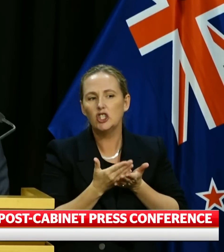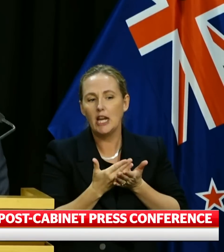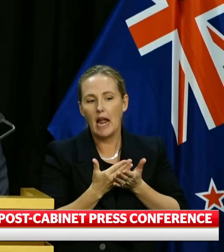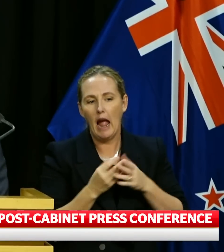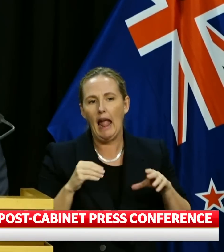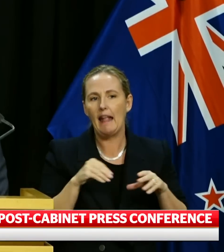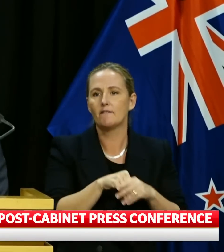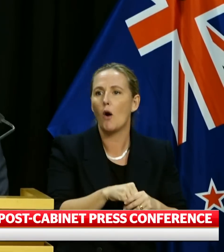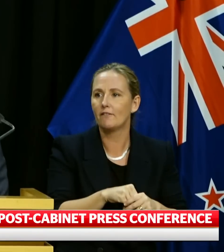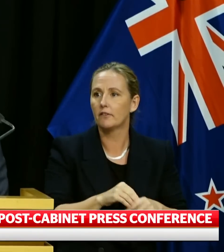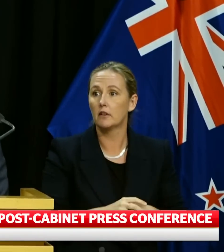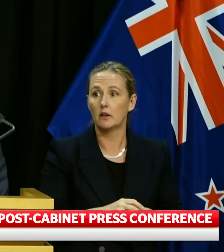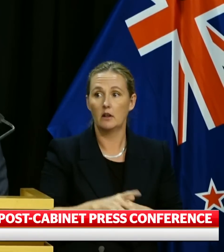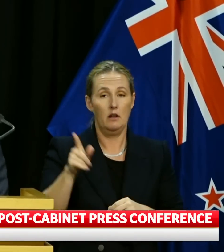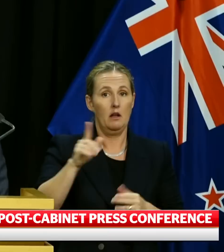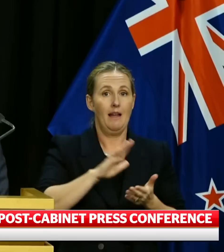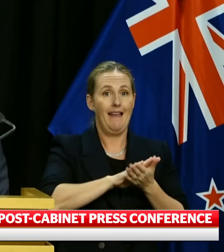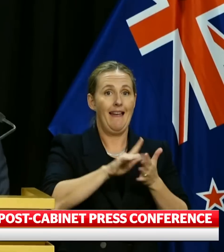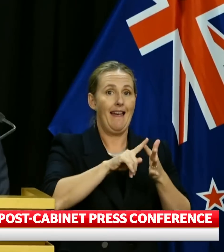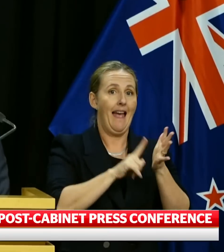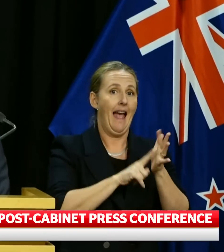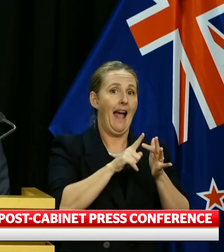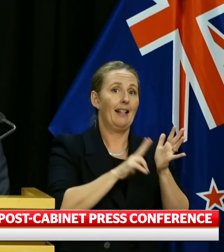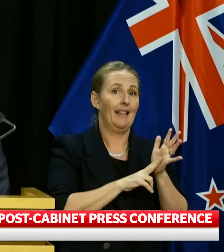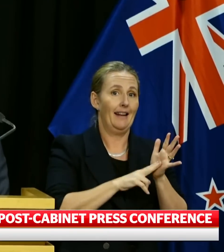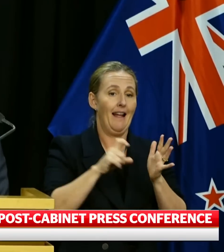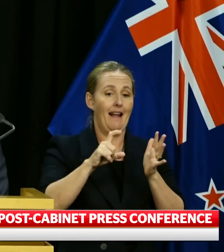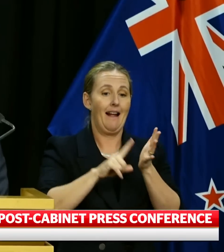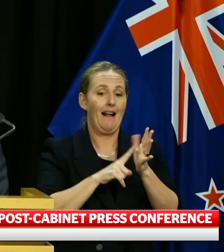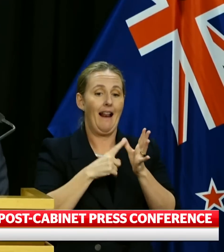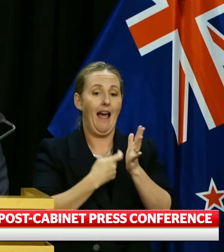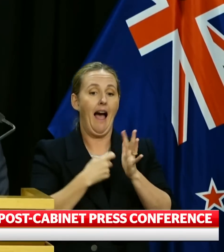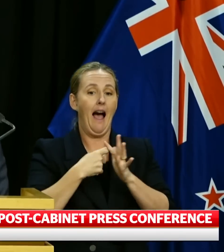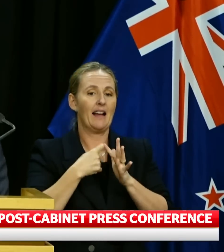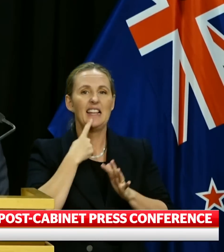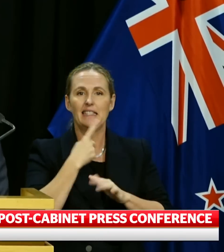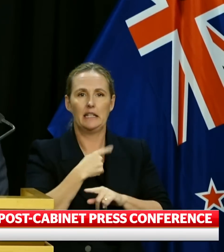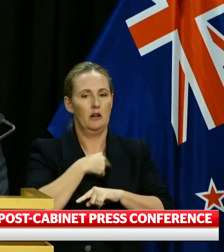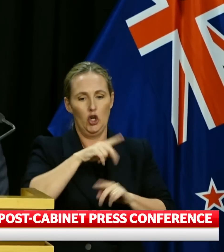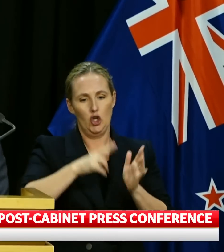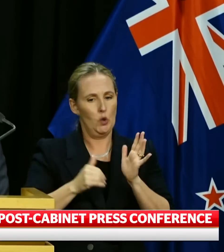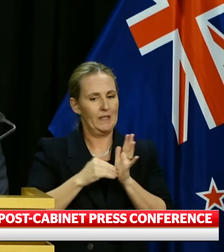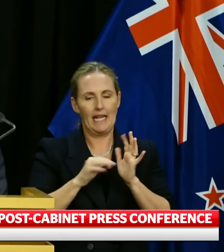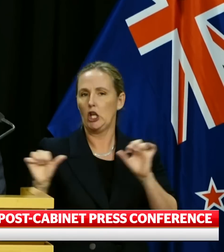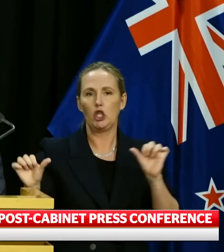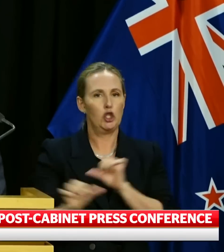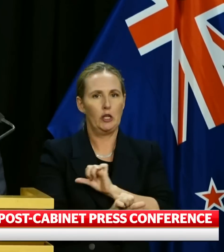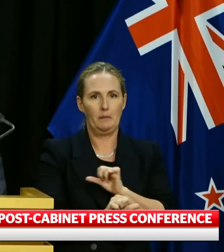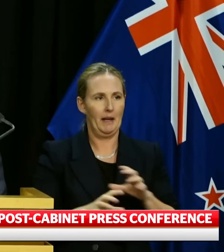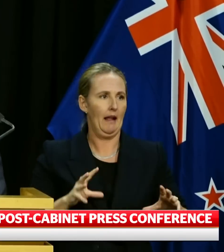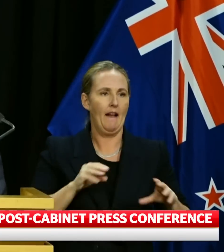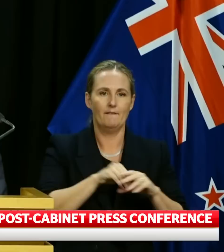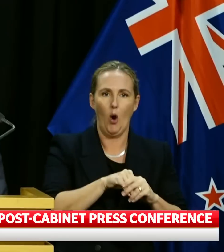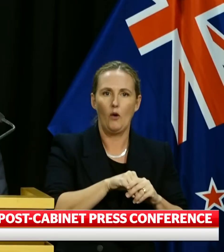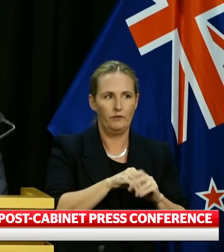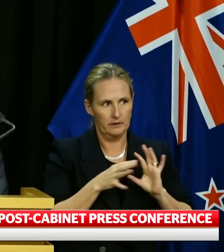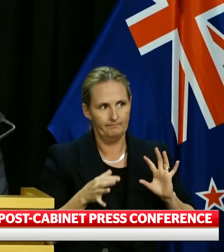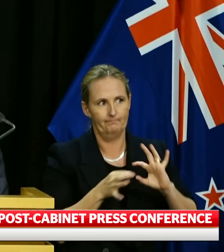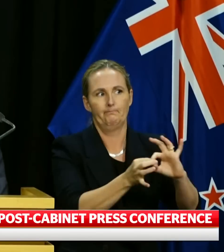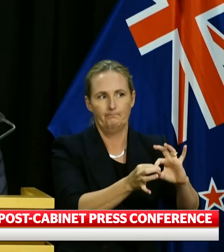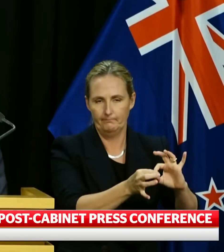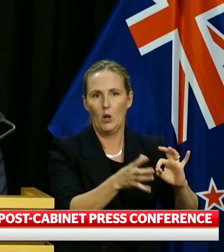being mooted. Helen Clark says New Zealand shouldn't be associated with AUKUS whatsoever. Yeah, well, we haven't made decisions on that at this